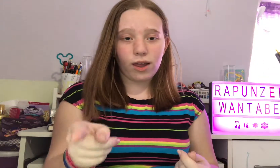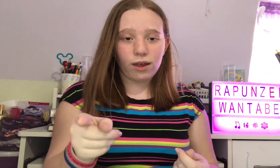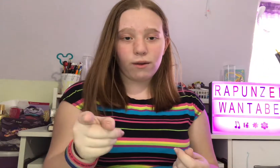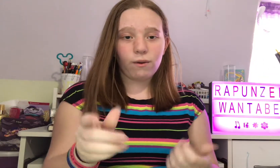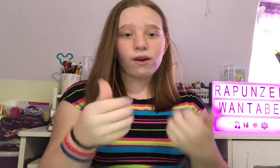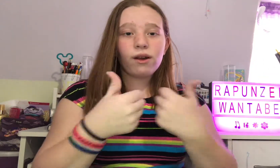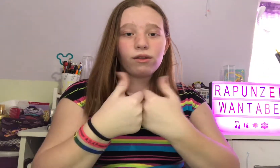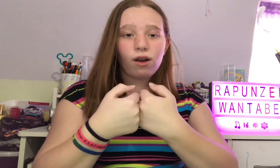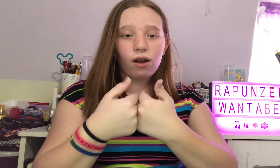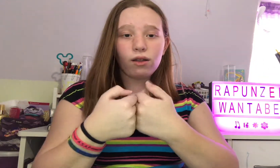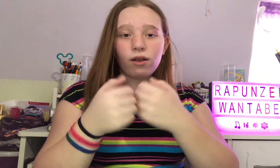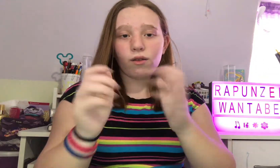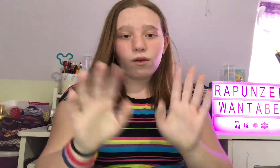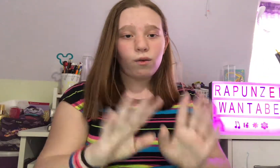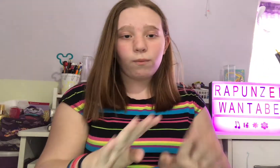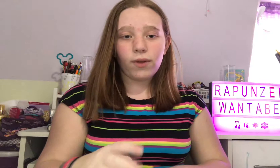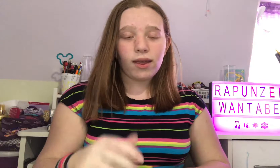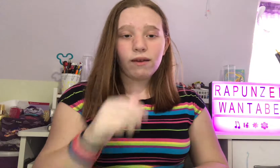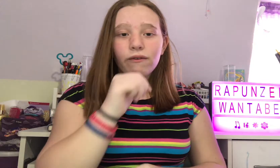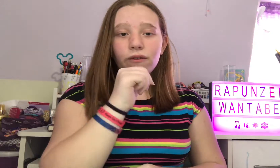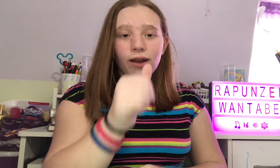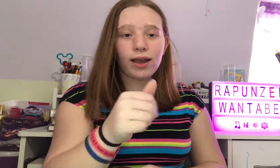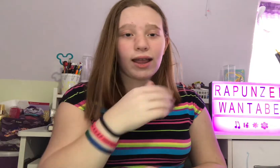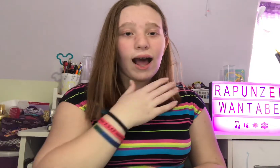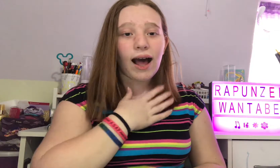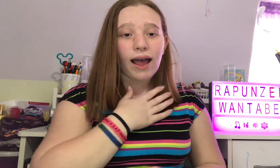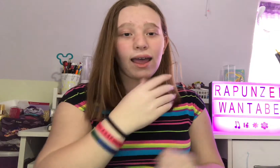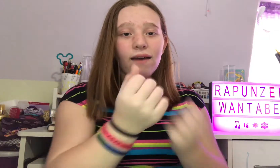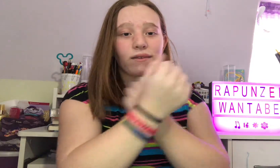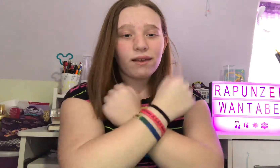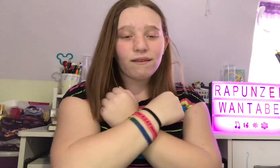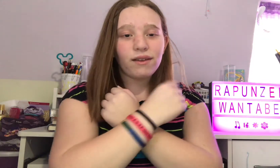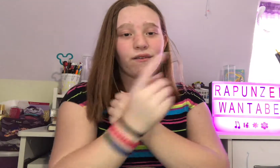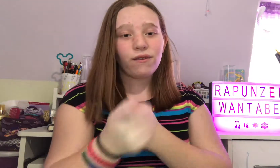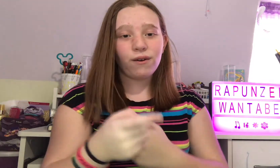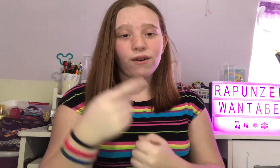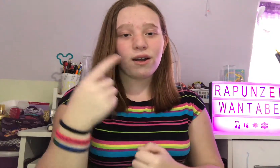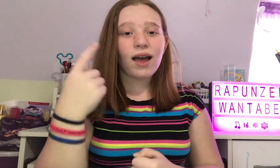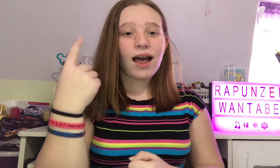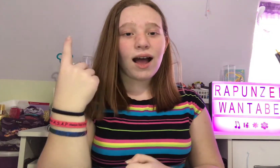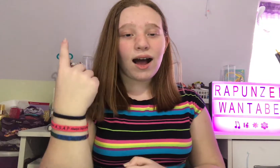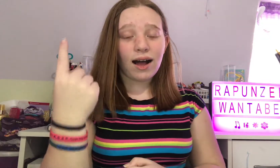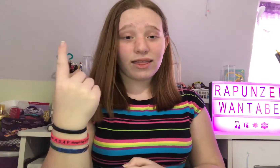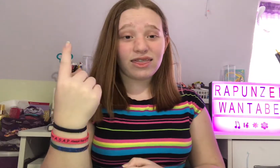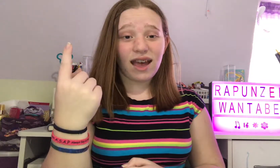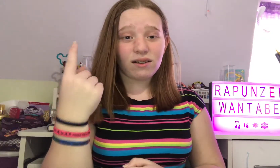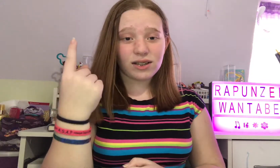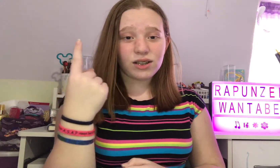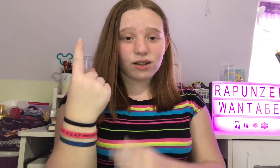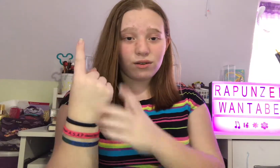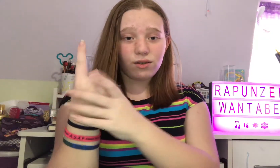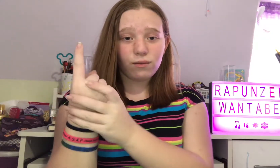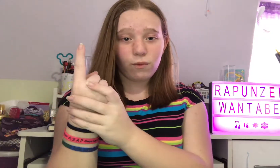you. Darling, don't be afraid. I have loved you for 1,000. So you'll do